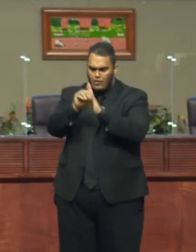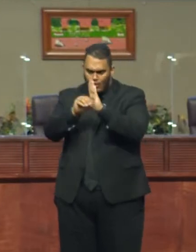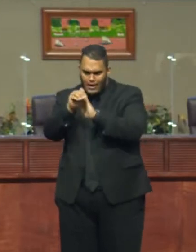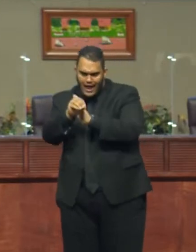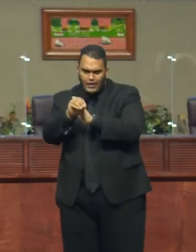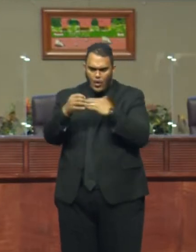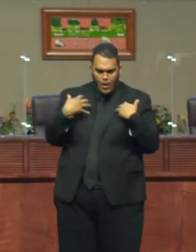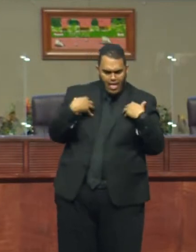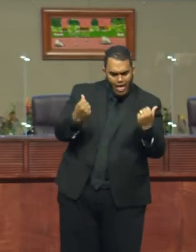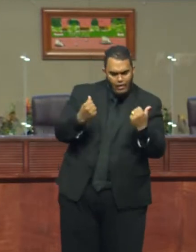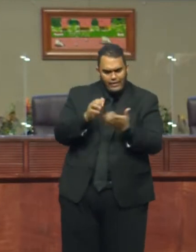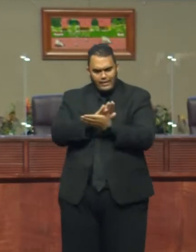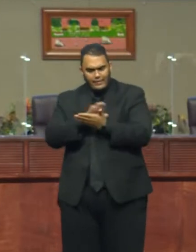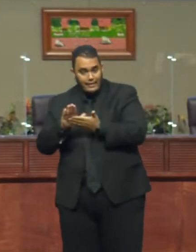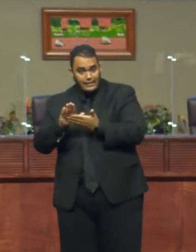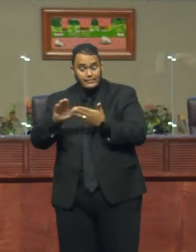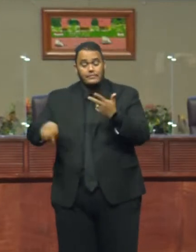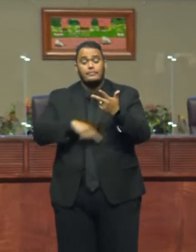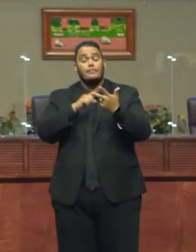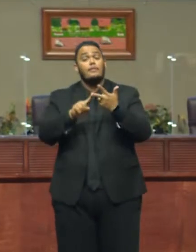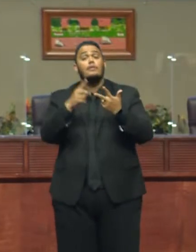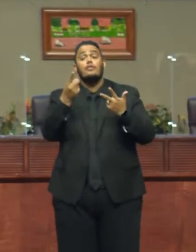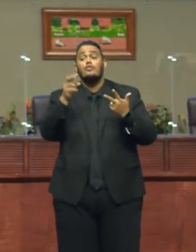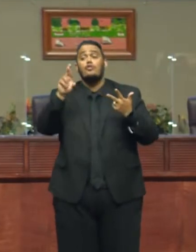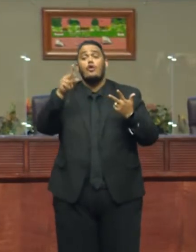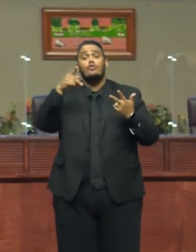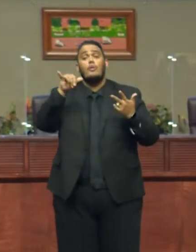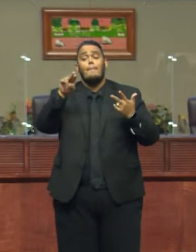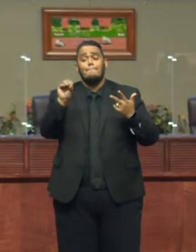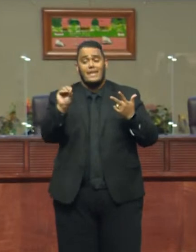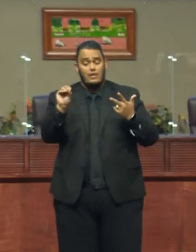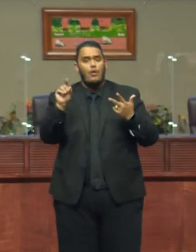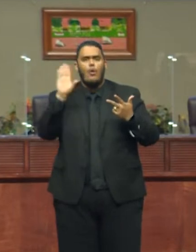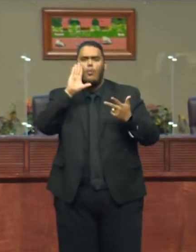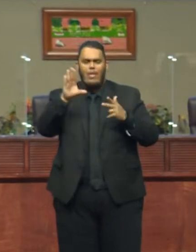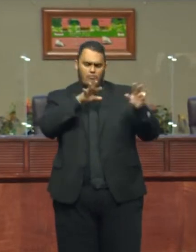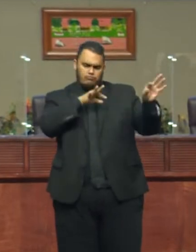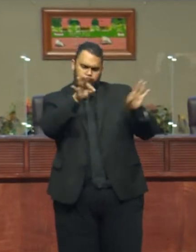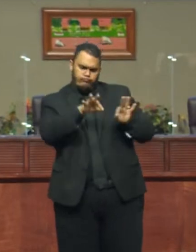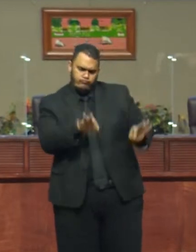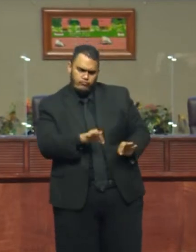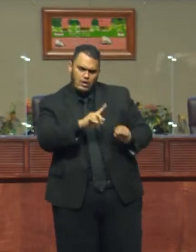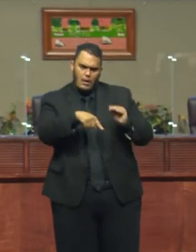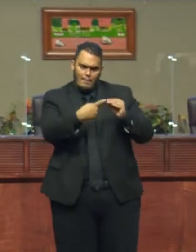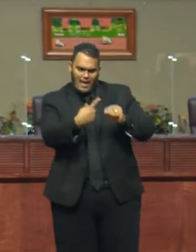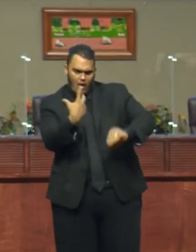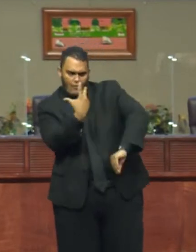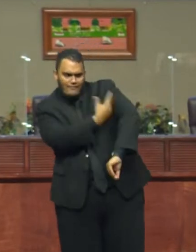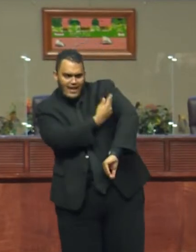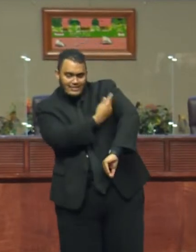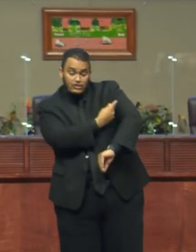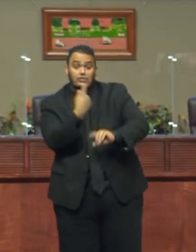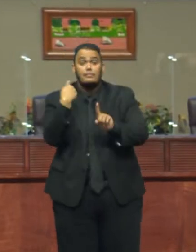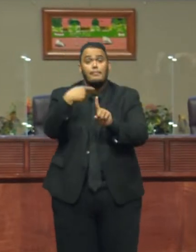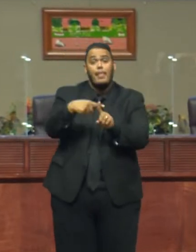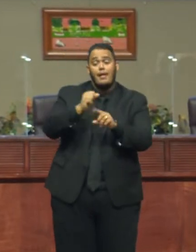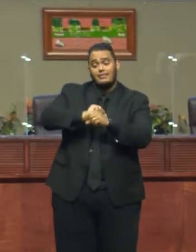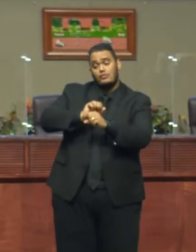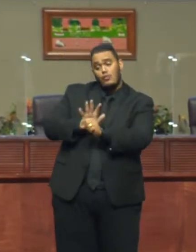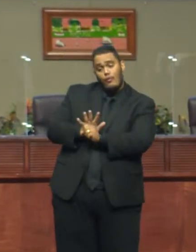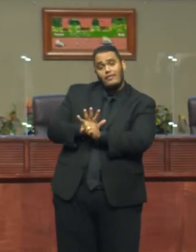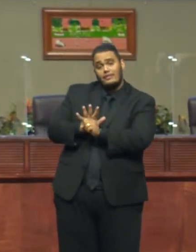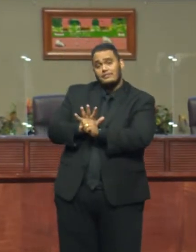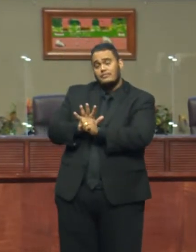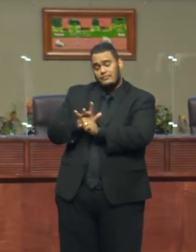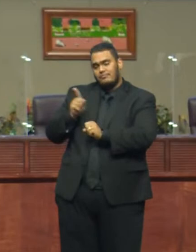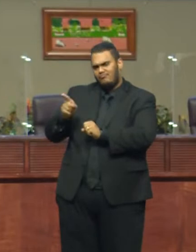from the Florida Department of Health in Orange County to discuss details on the vaccination process and other COVID-19 information